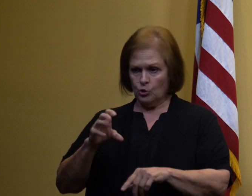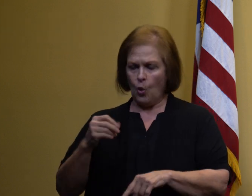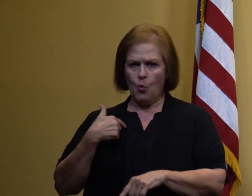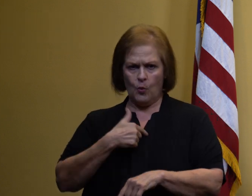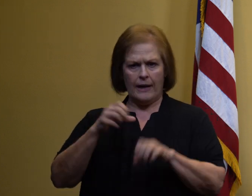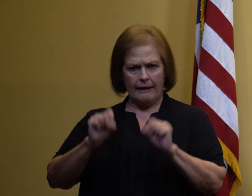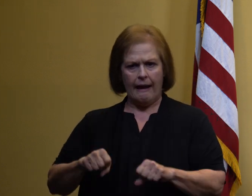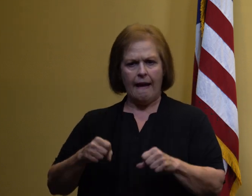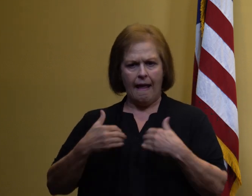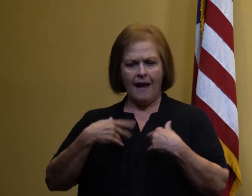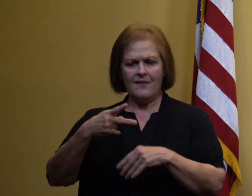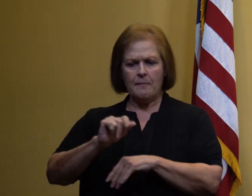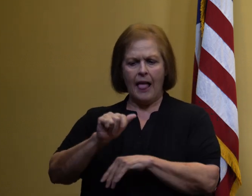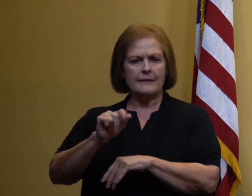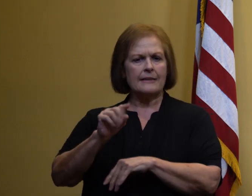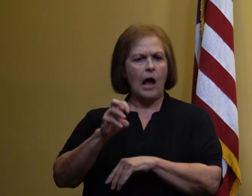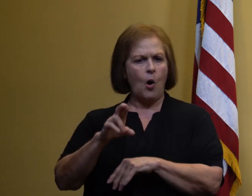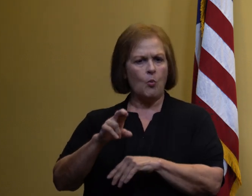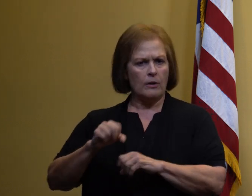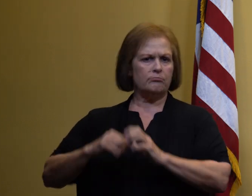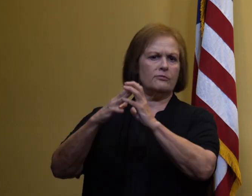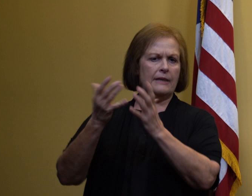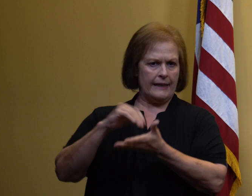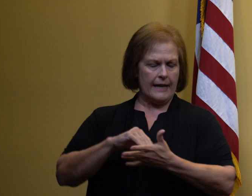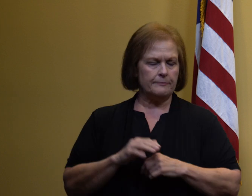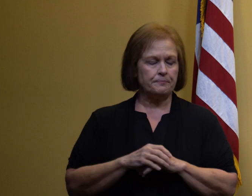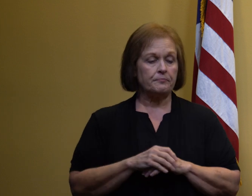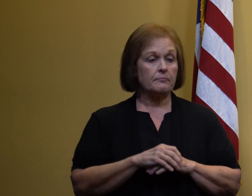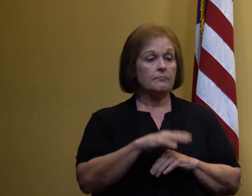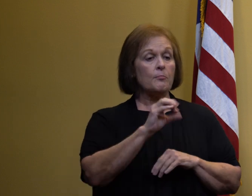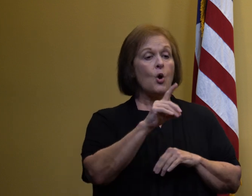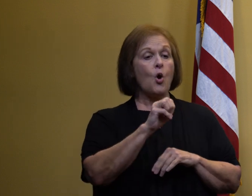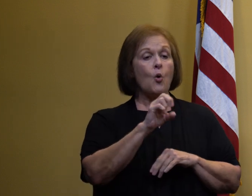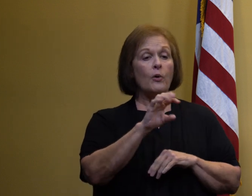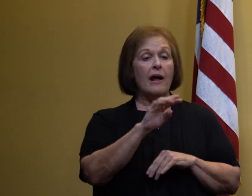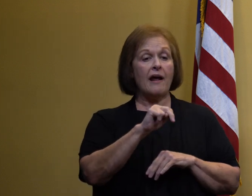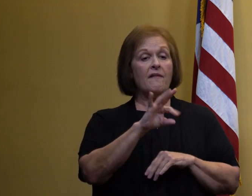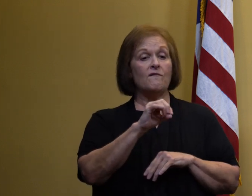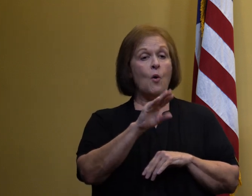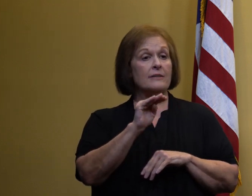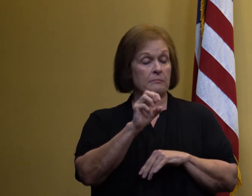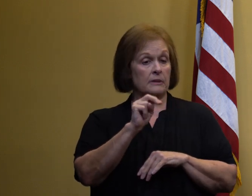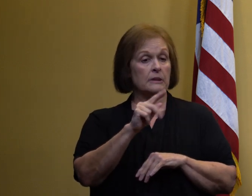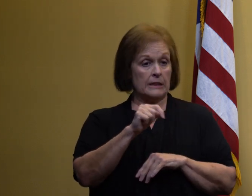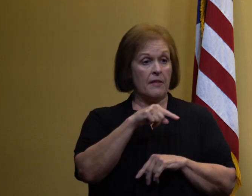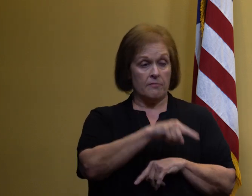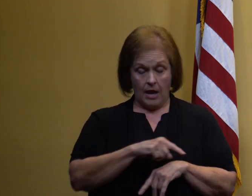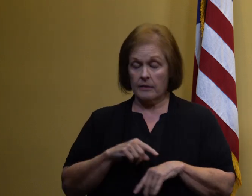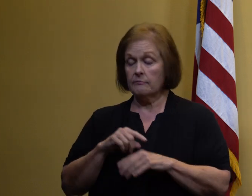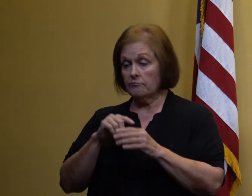into commerce. So again, to be clear, code enforcement has just remained aggressive in their work to reduce